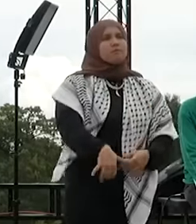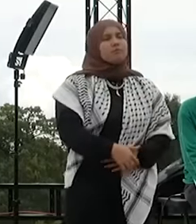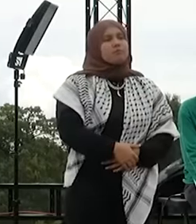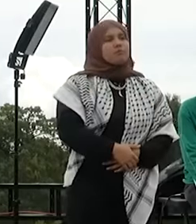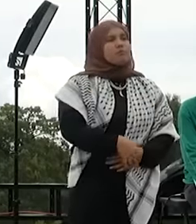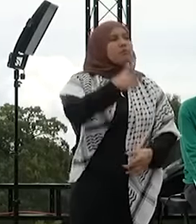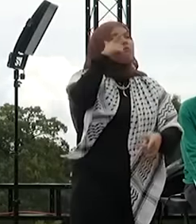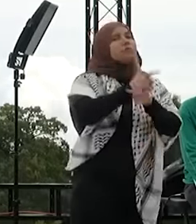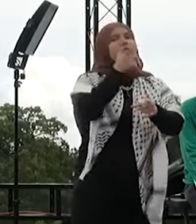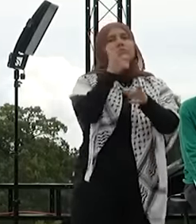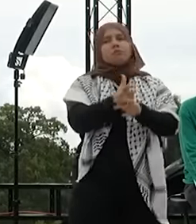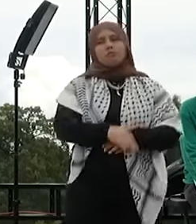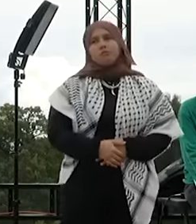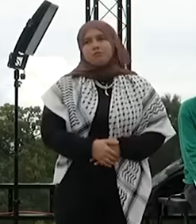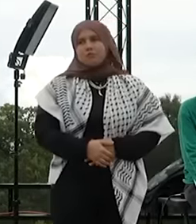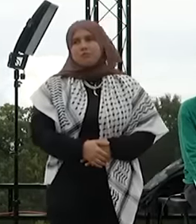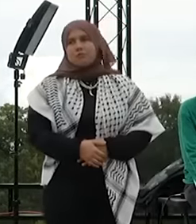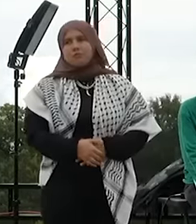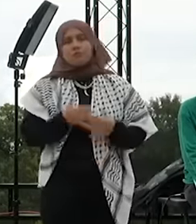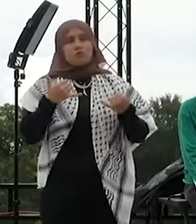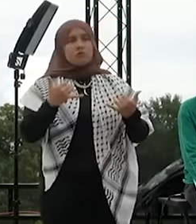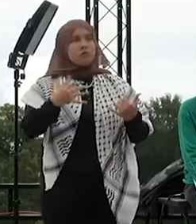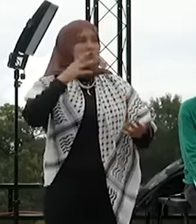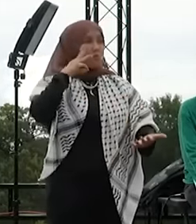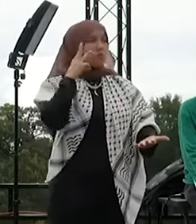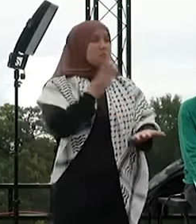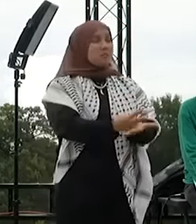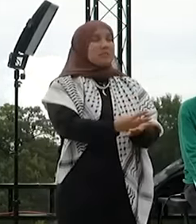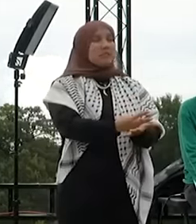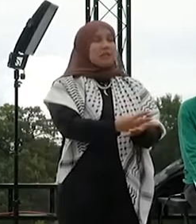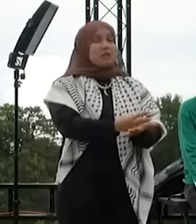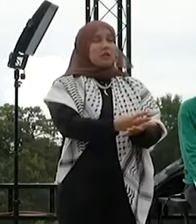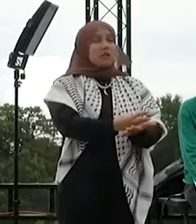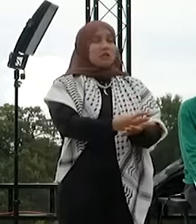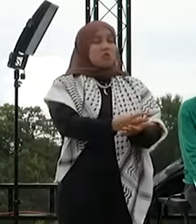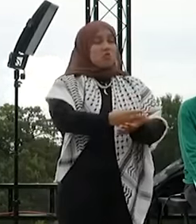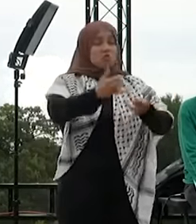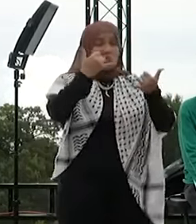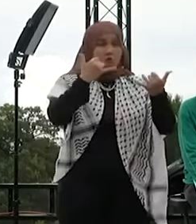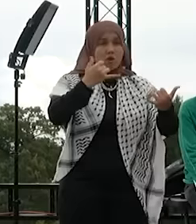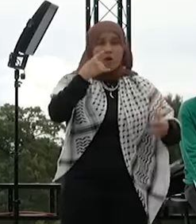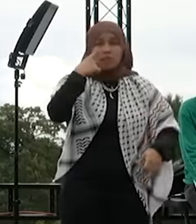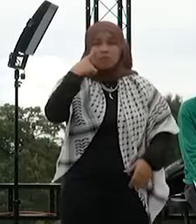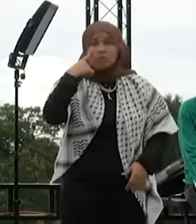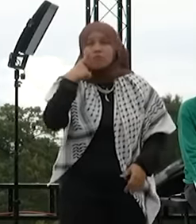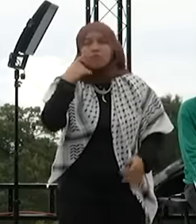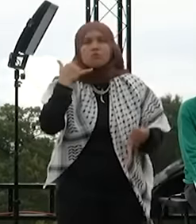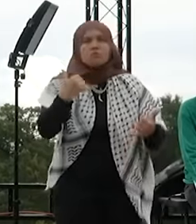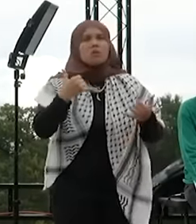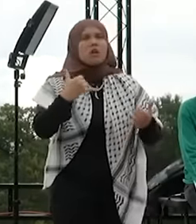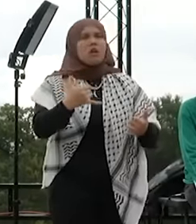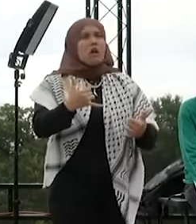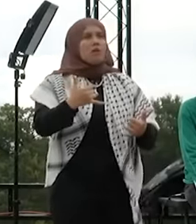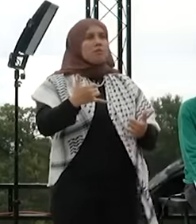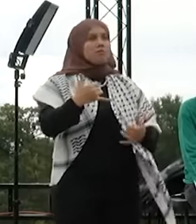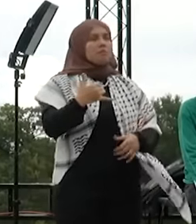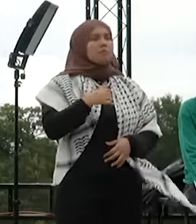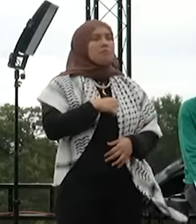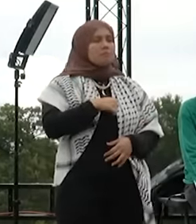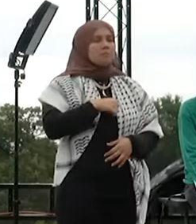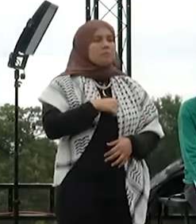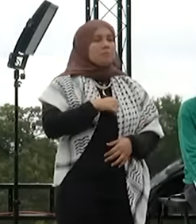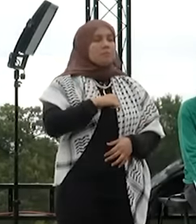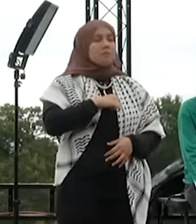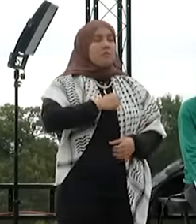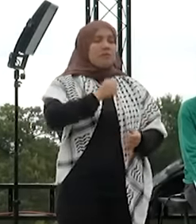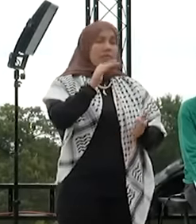sisters, we are witnessing before our eyes the slaughter